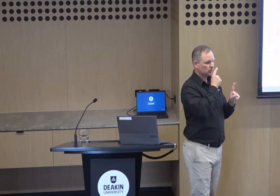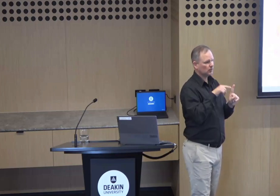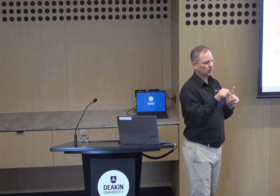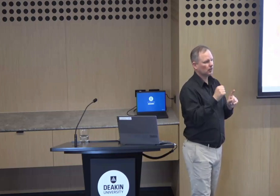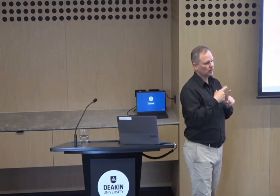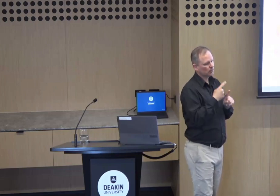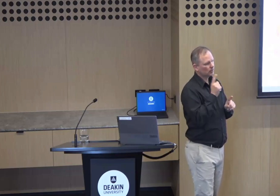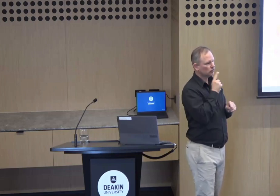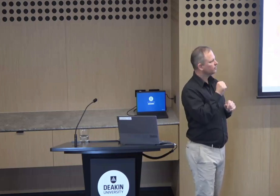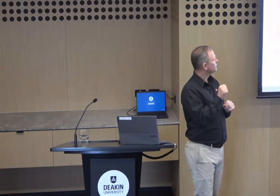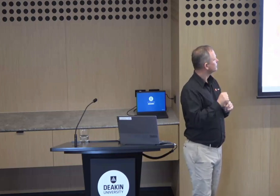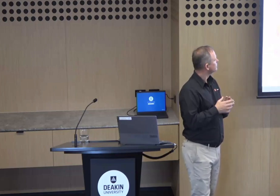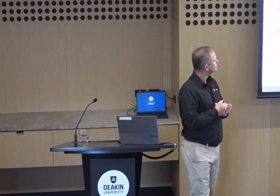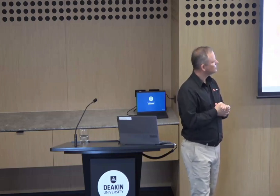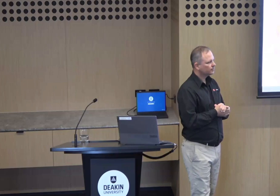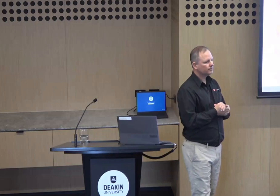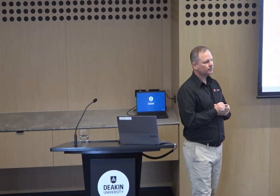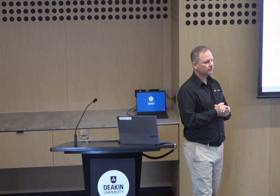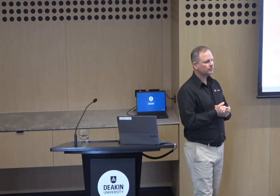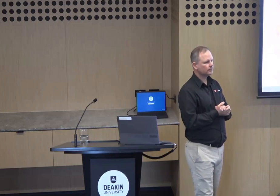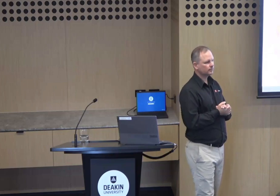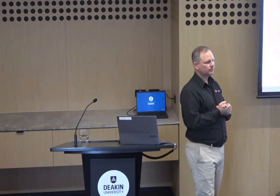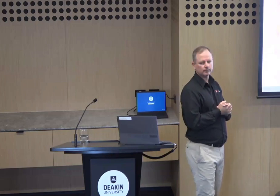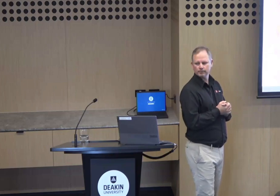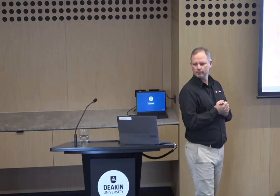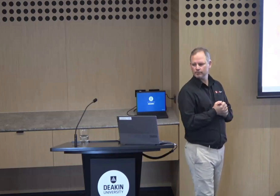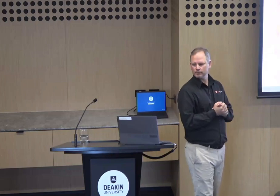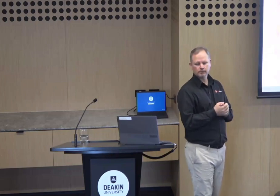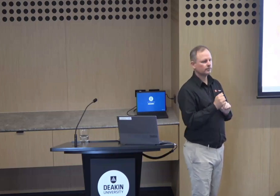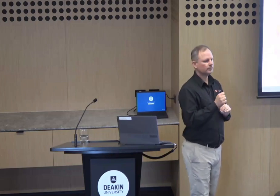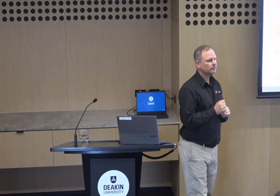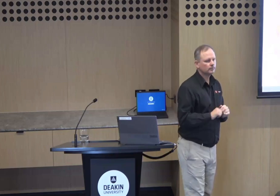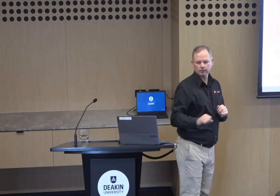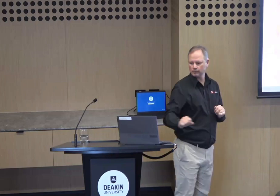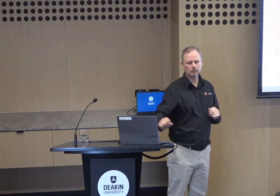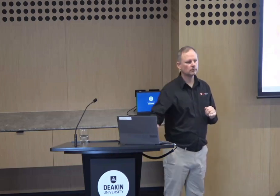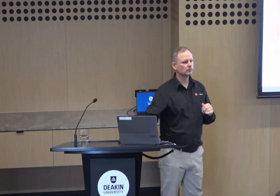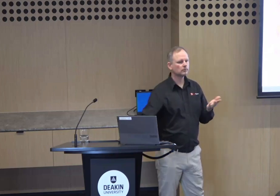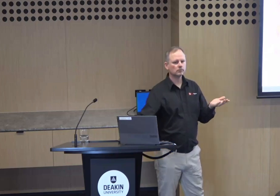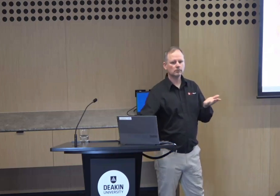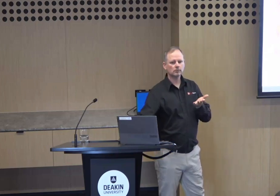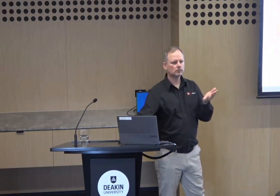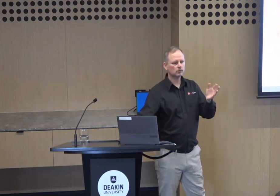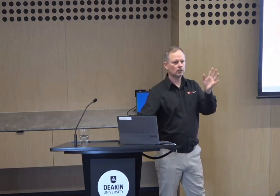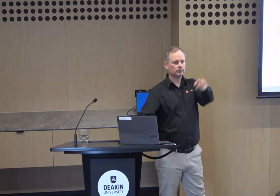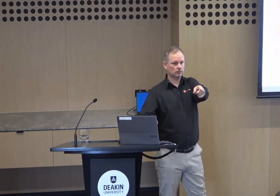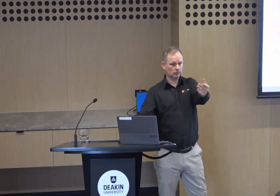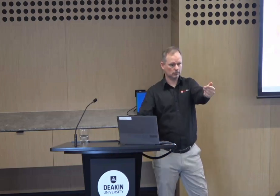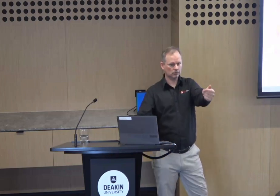parents as well yes